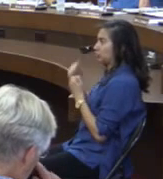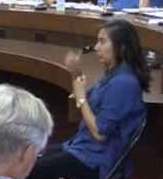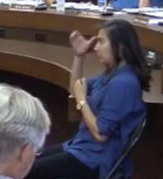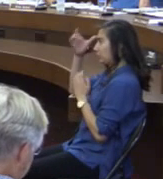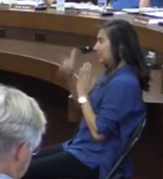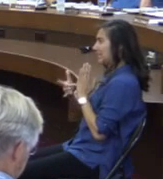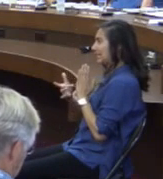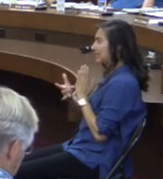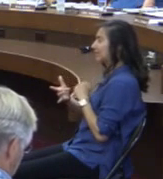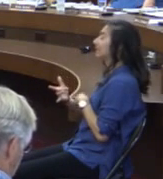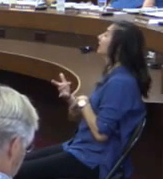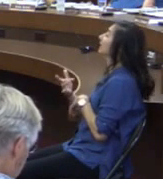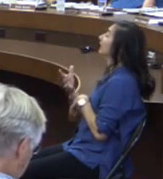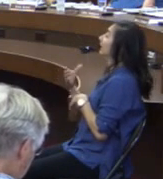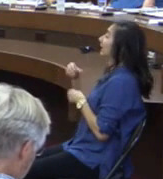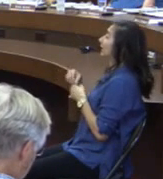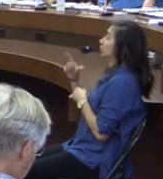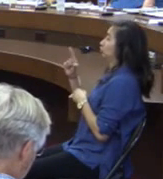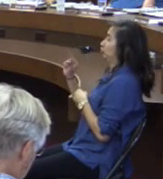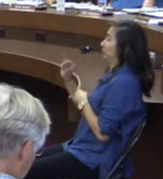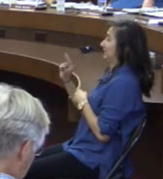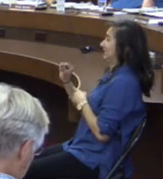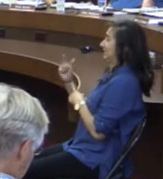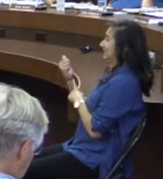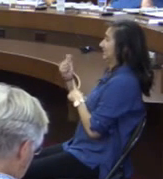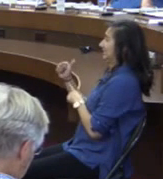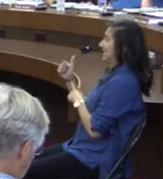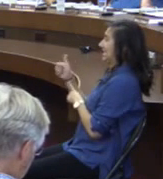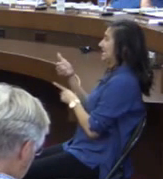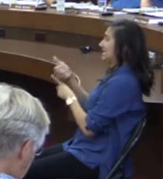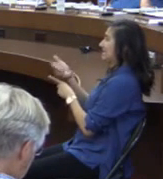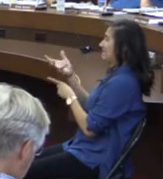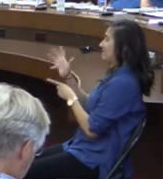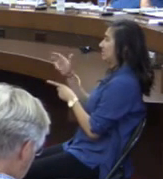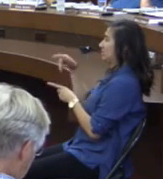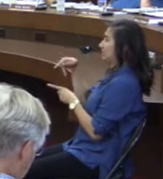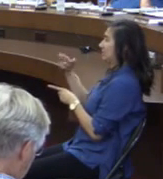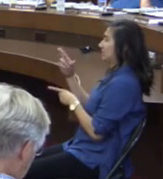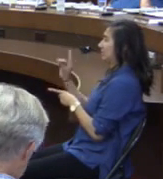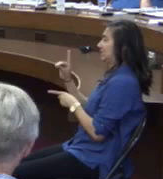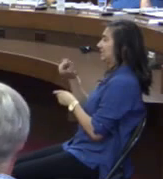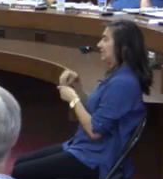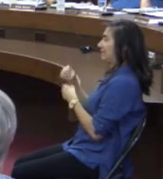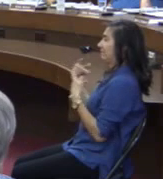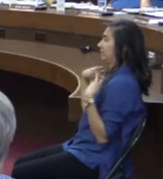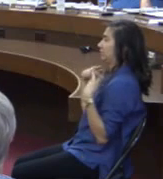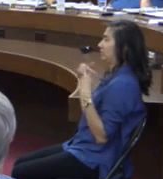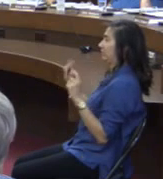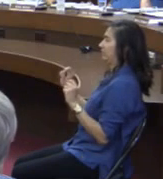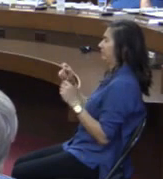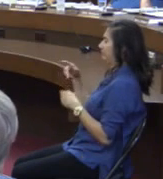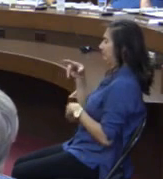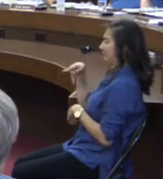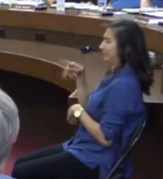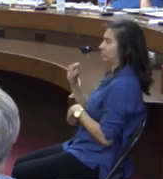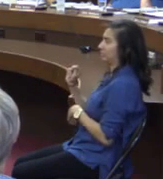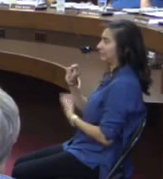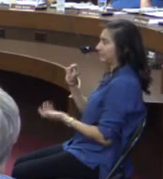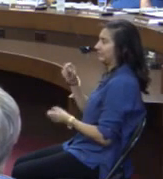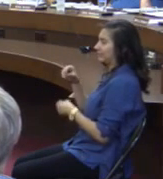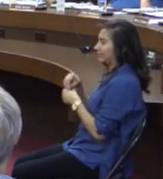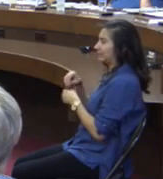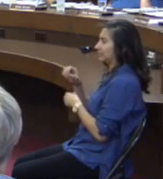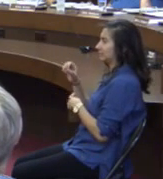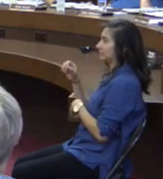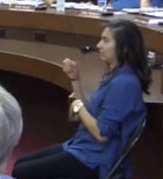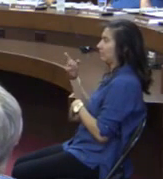technology. In 2010, he completed his doctorate of physical therapy at Sacred Heart University. He's